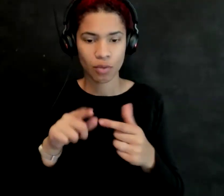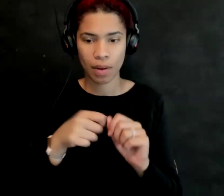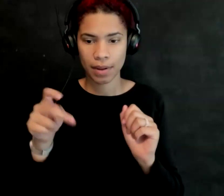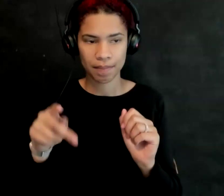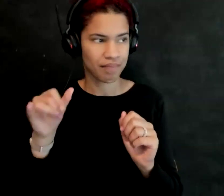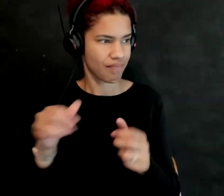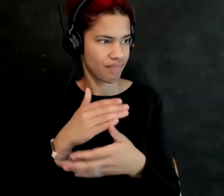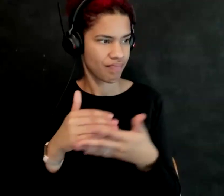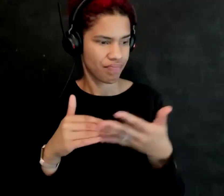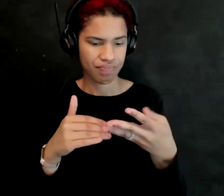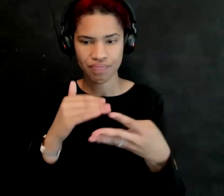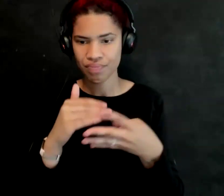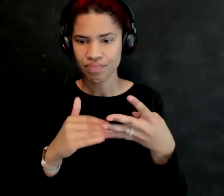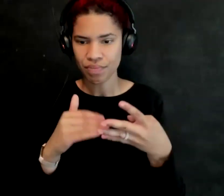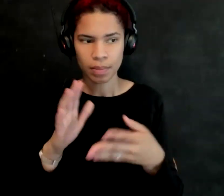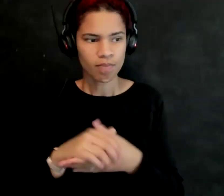in our session.